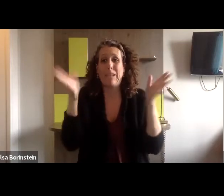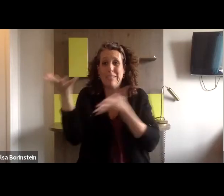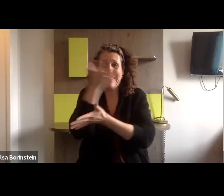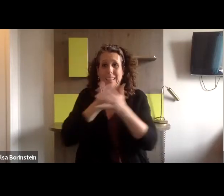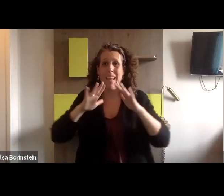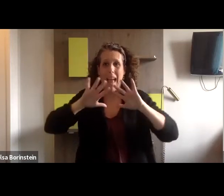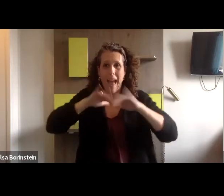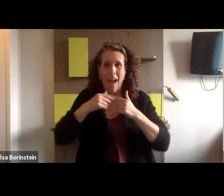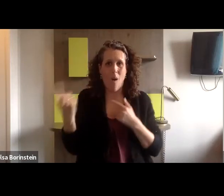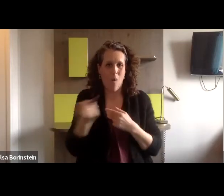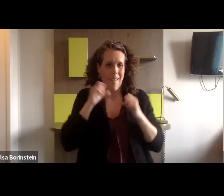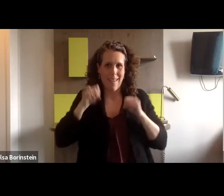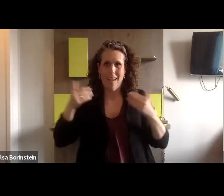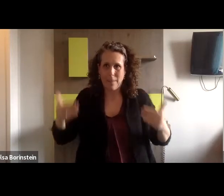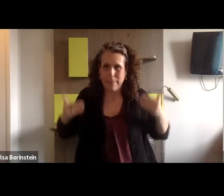field forward.